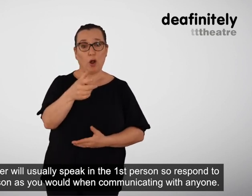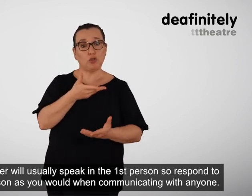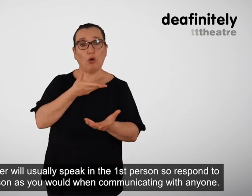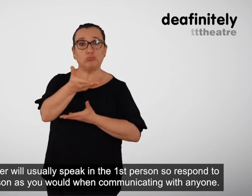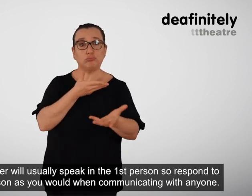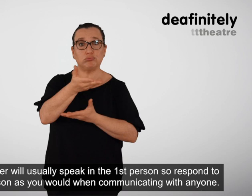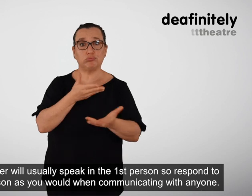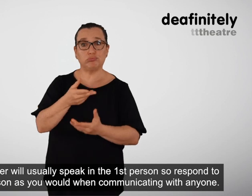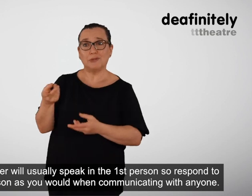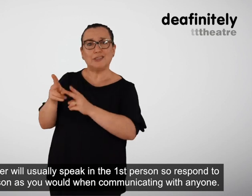with anyone.